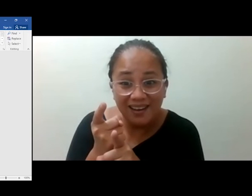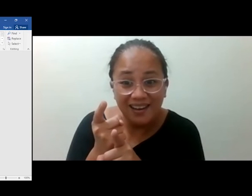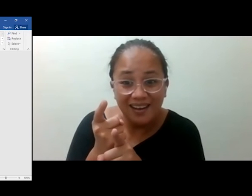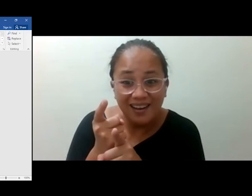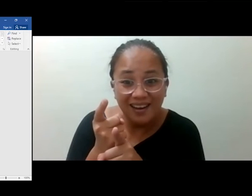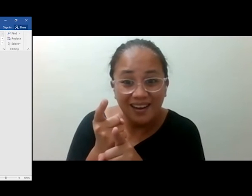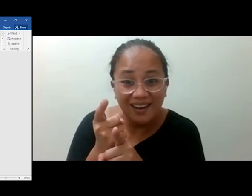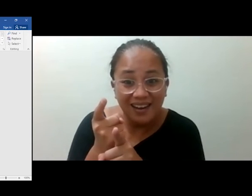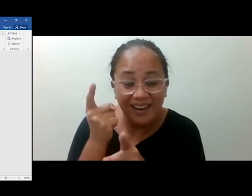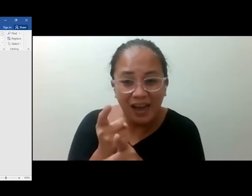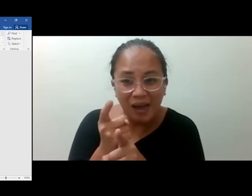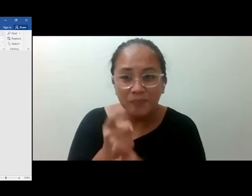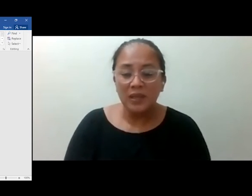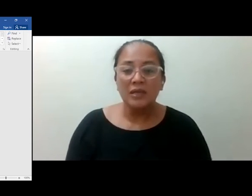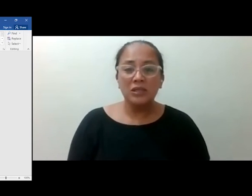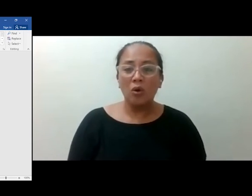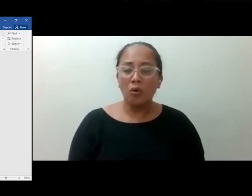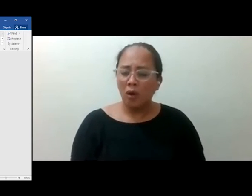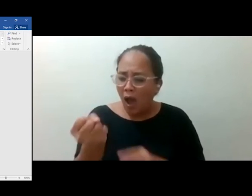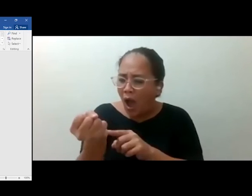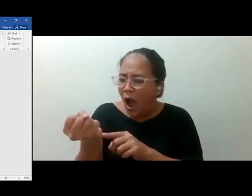So what does how much relate to?